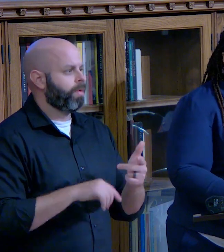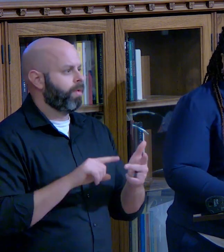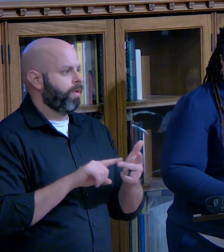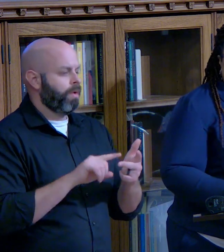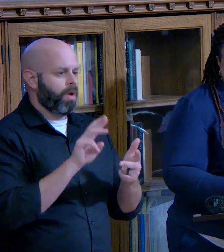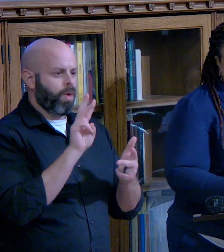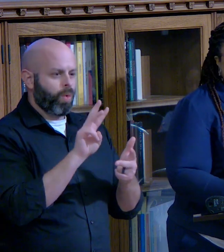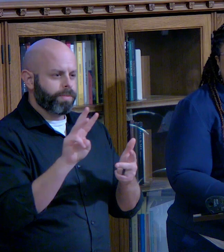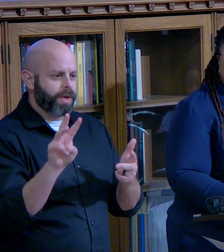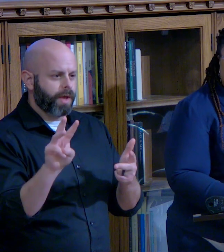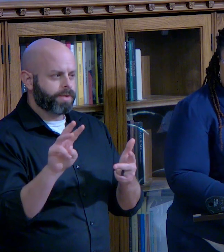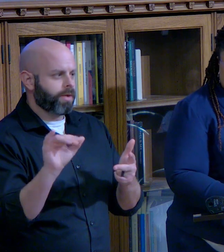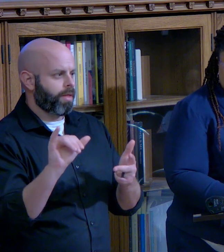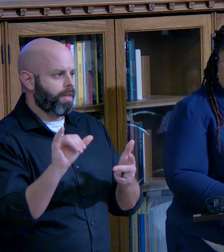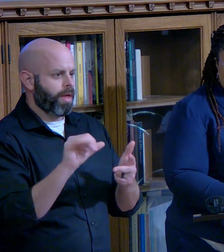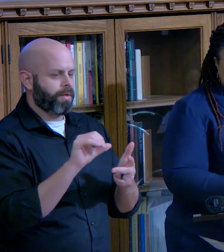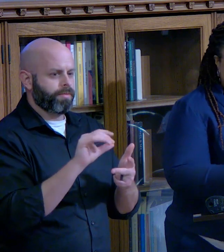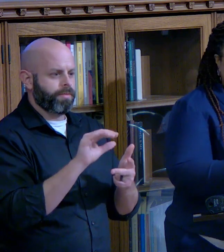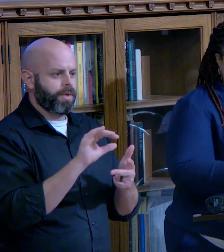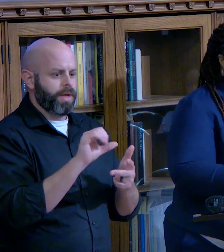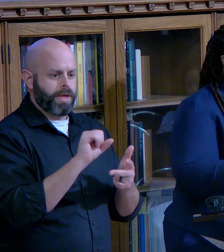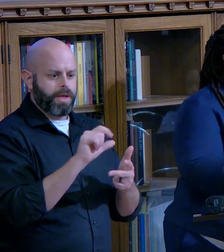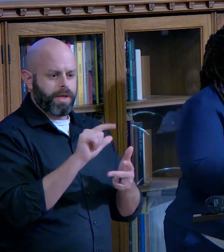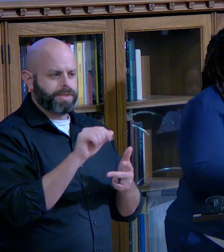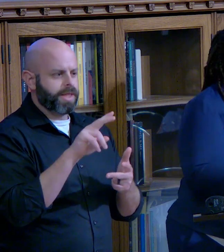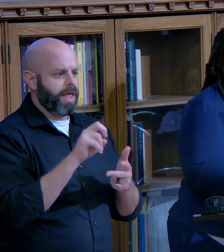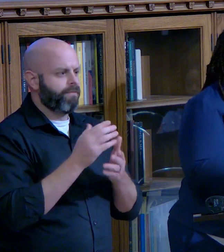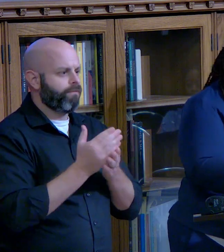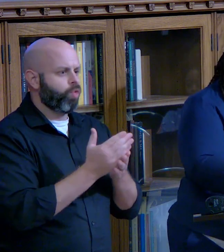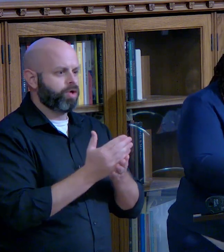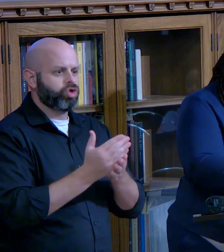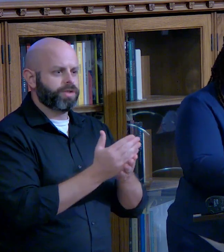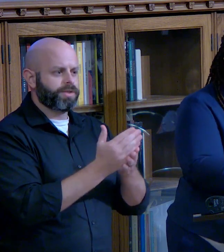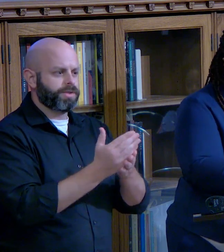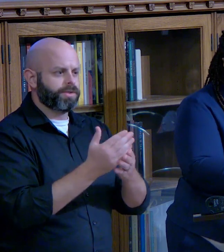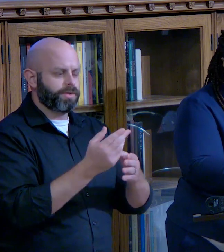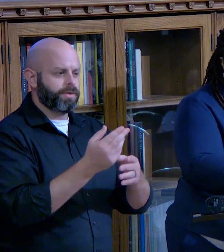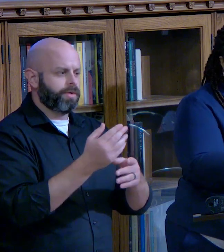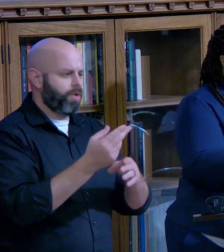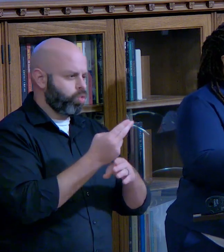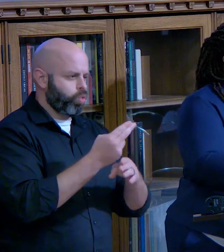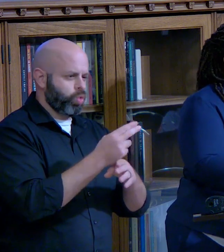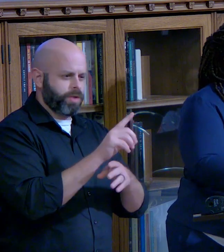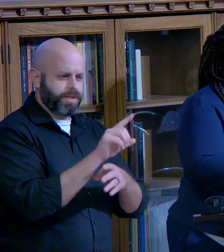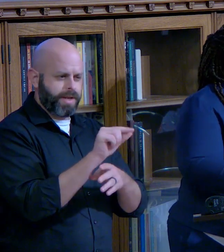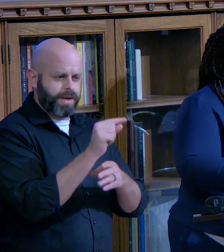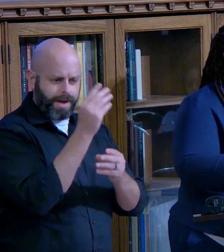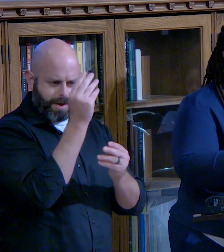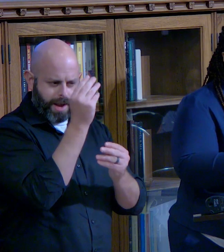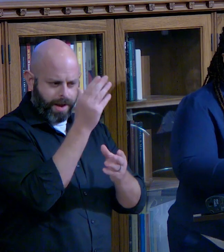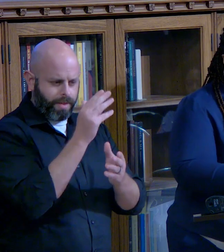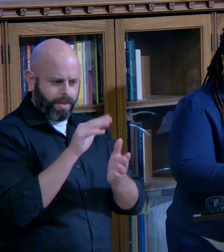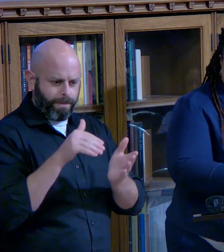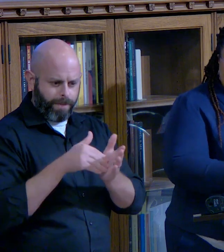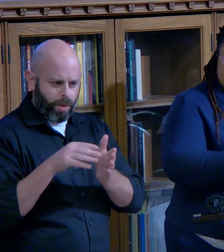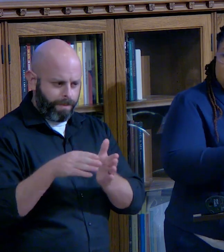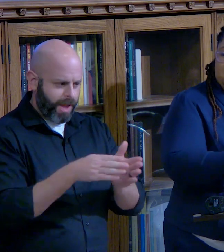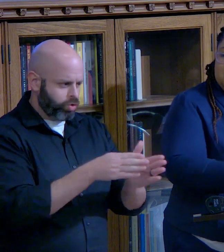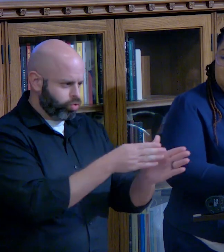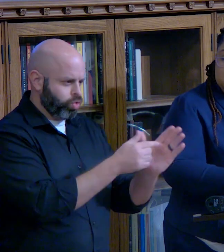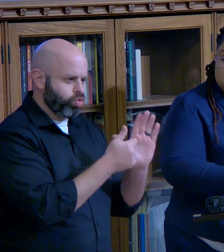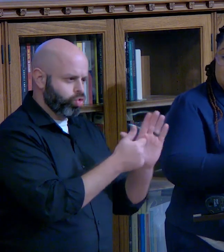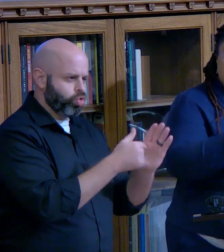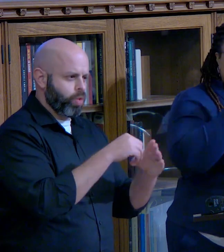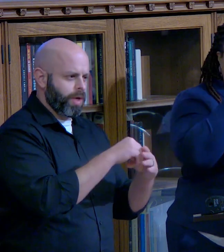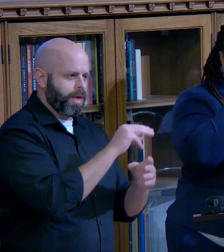websites like slave voyages that take the data of the Middle Passage and translate it into maps